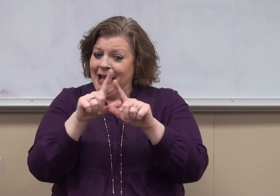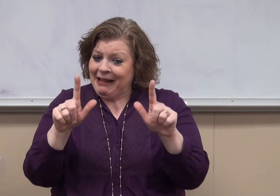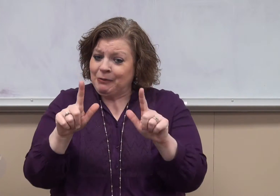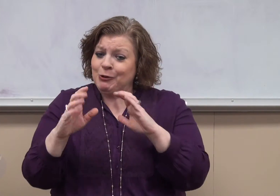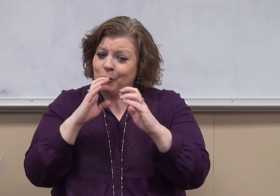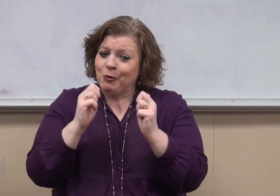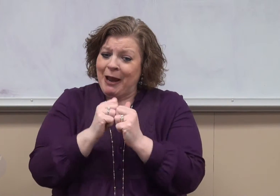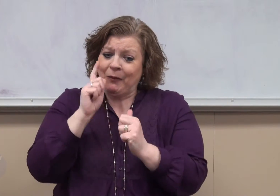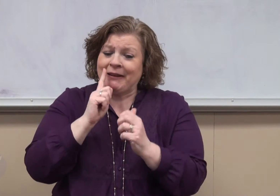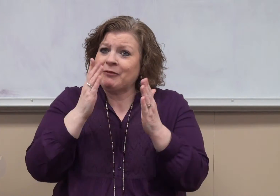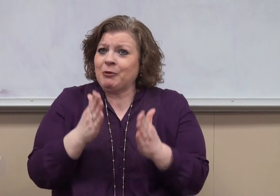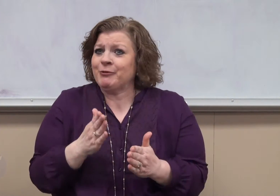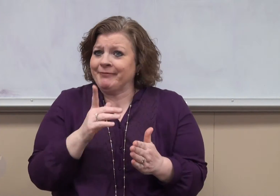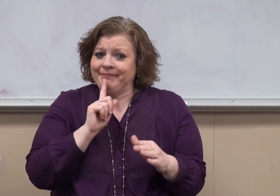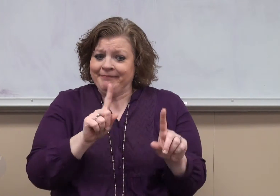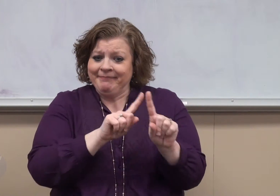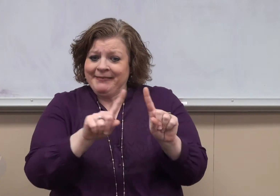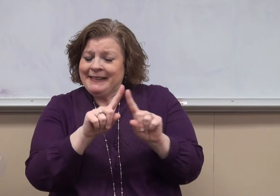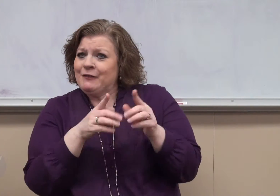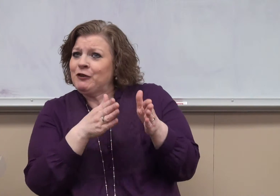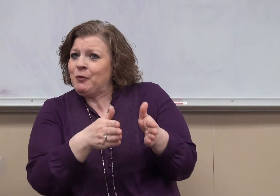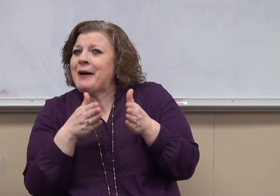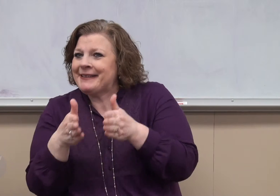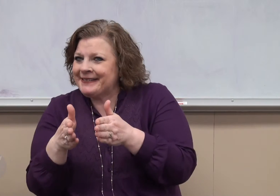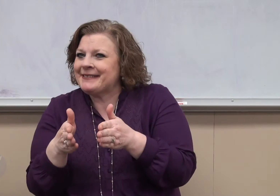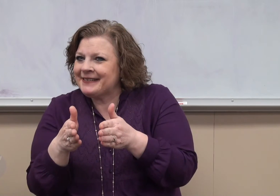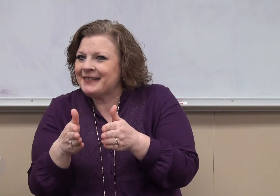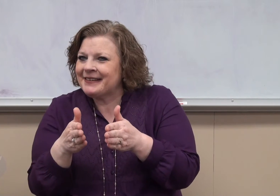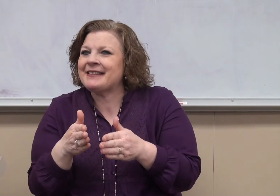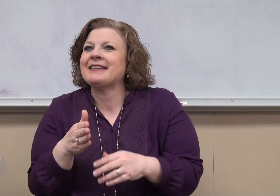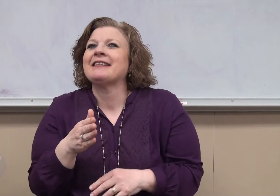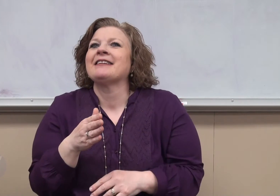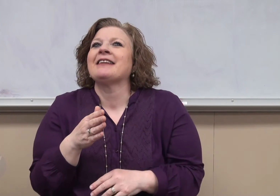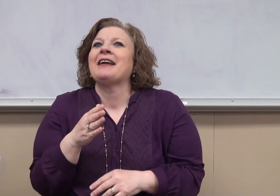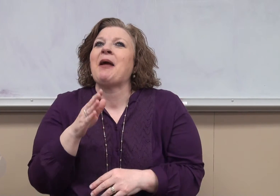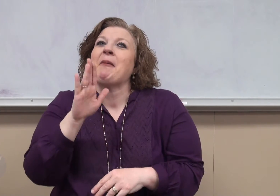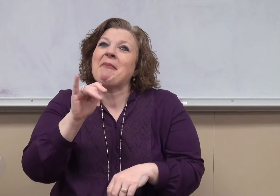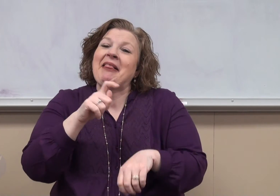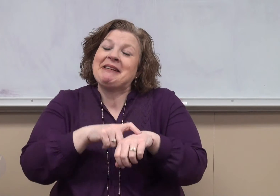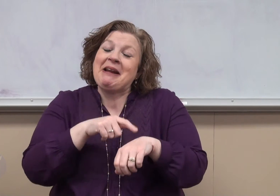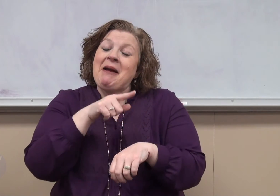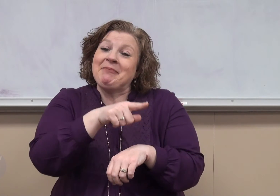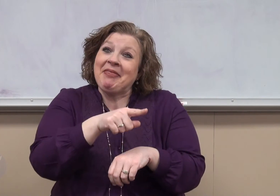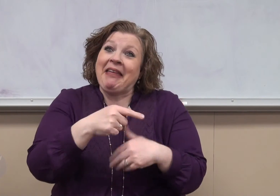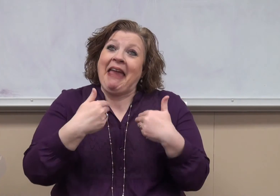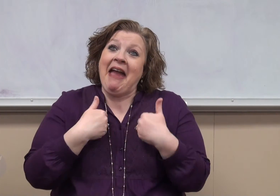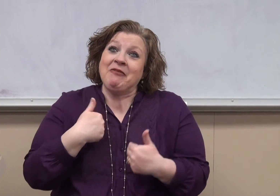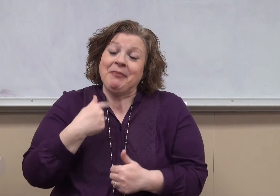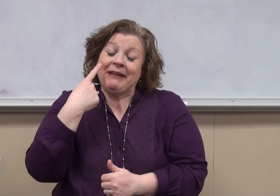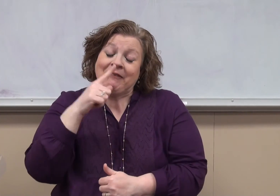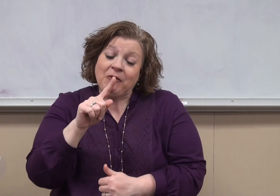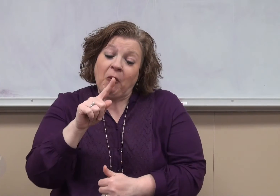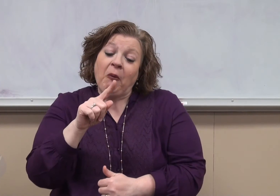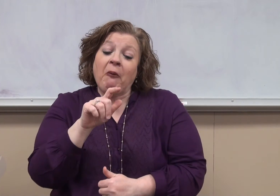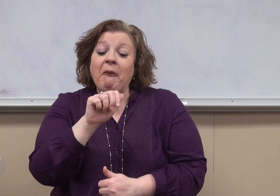don't have to know sign language to communicate with a deaf person. There's different other ways they can communicate. By the time they have me